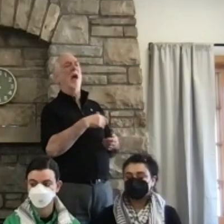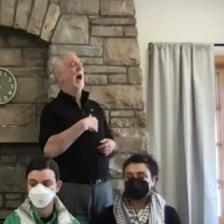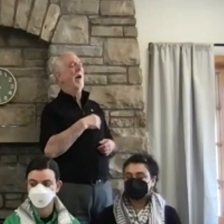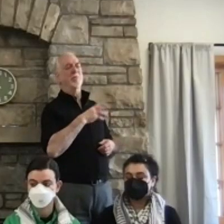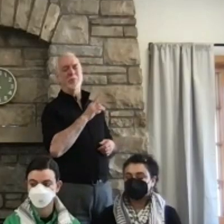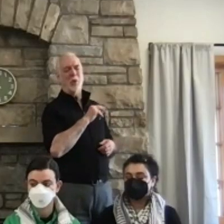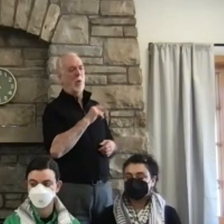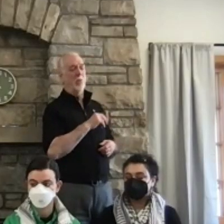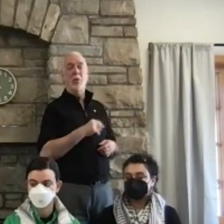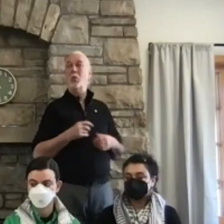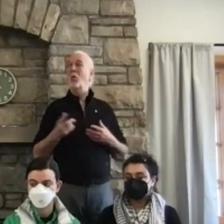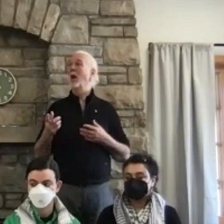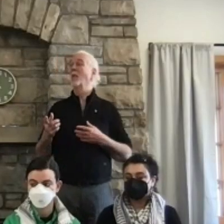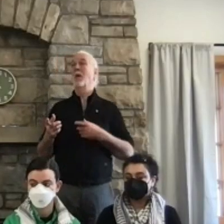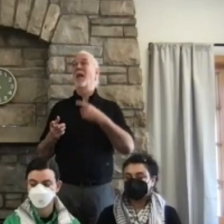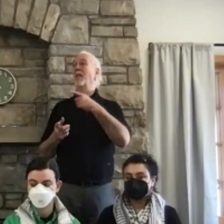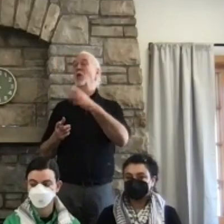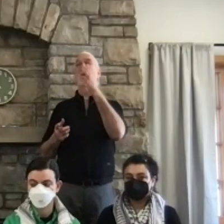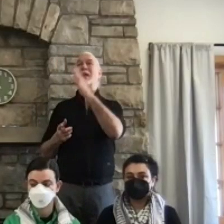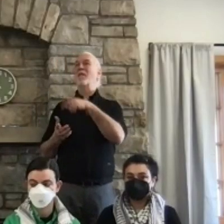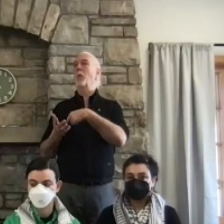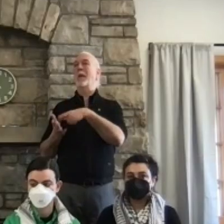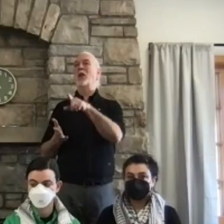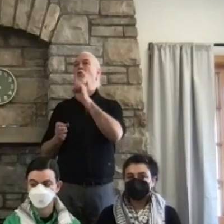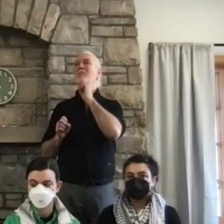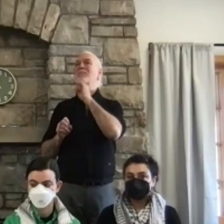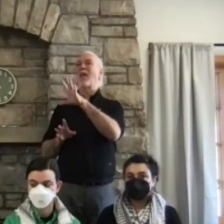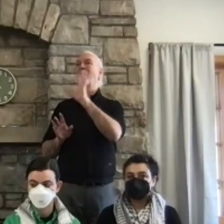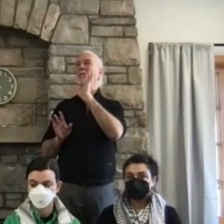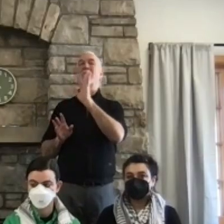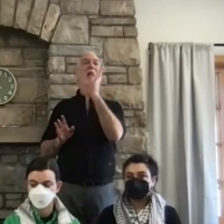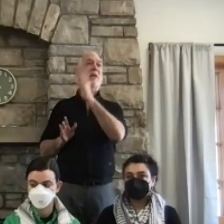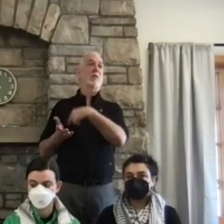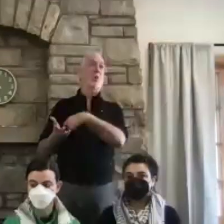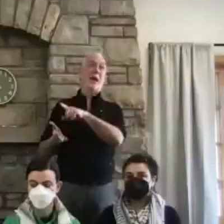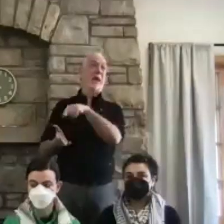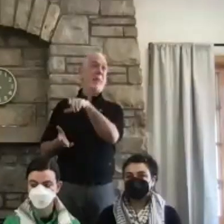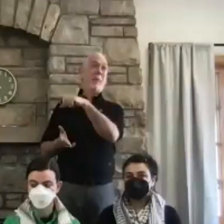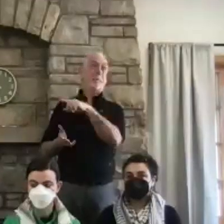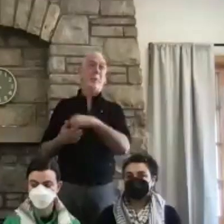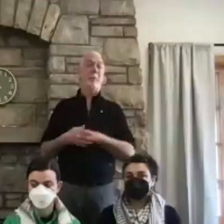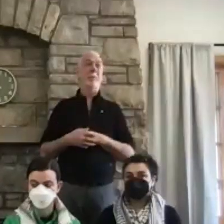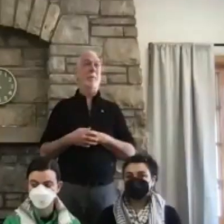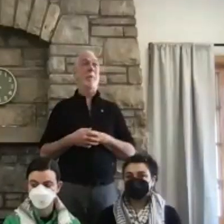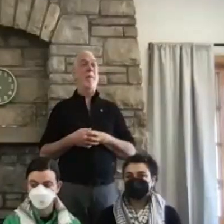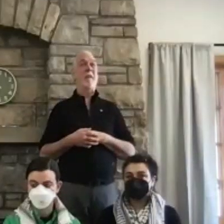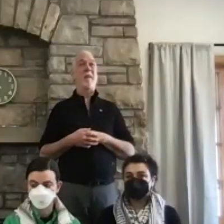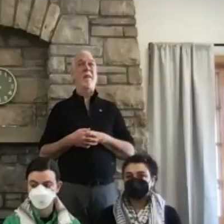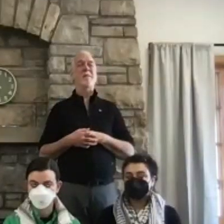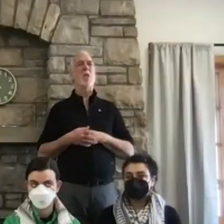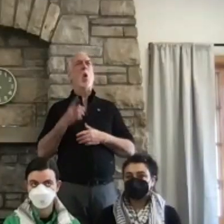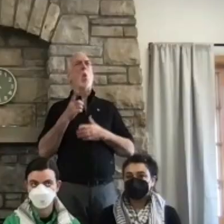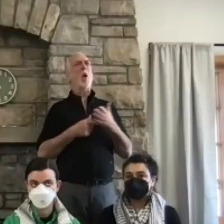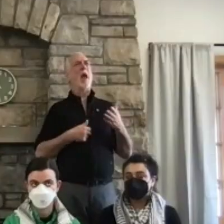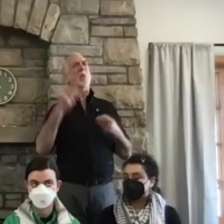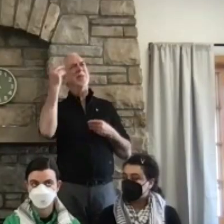afraid not. And I was just like, oh, you're never getting a cent from me ever. So I just never paid it. But what the thought process that was